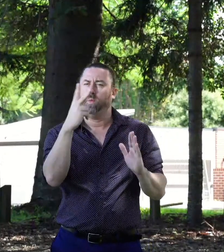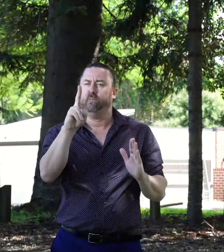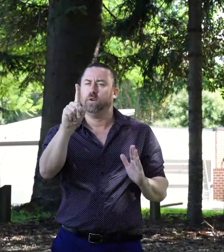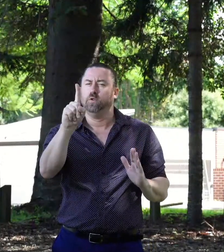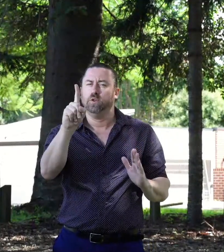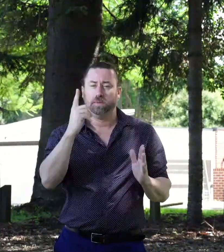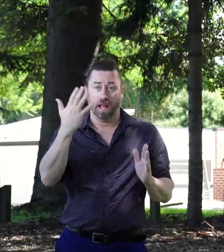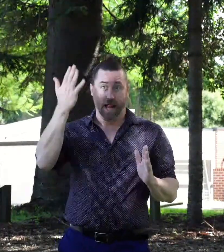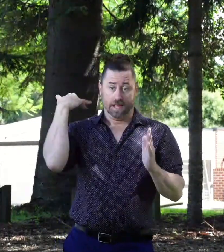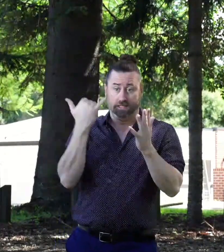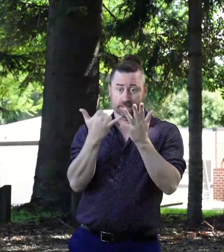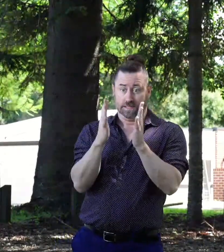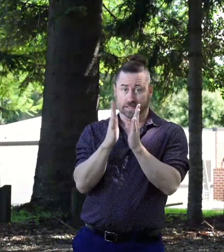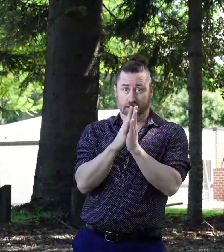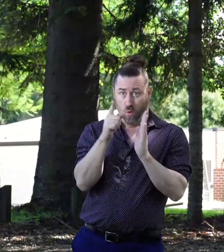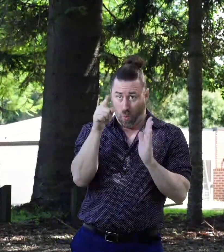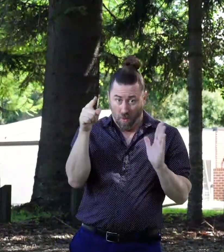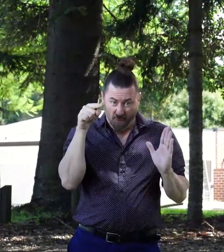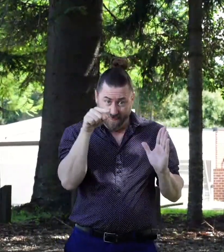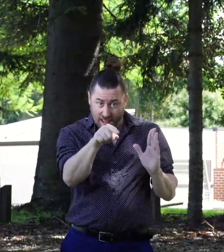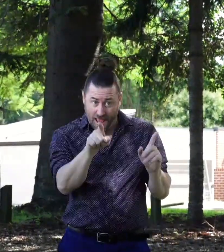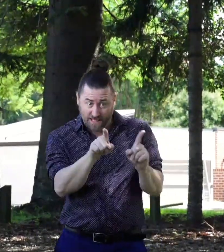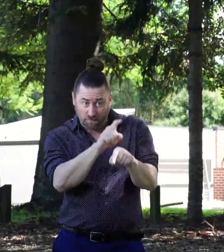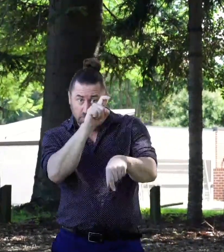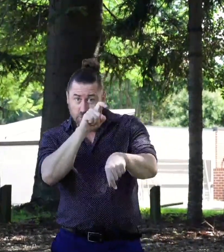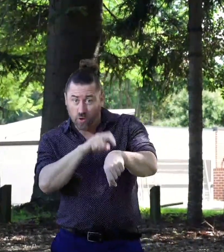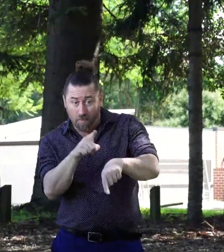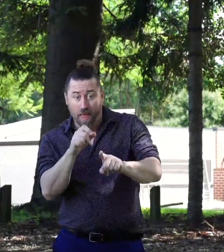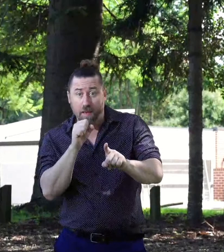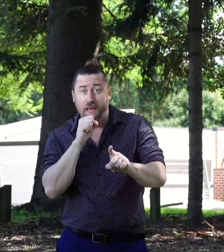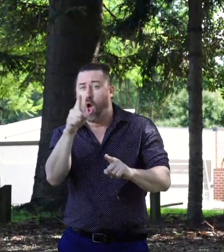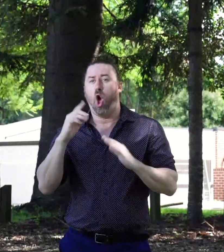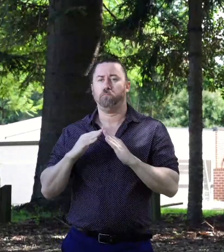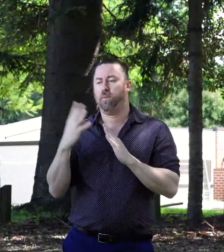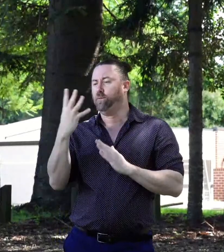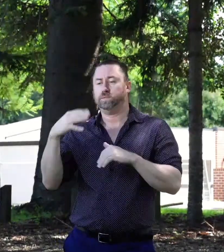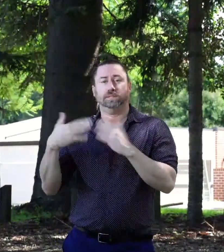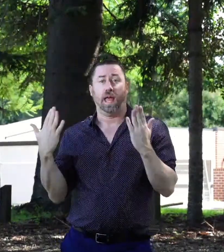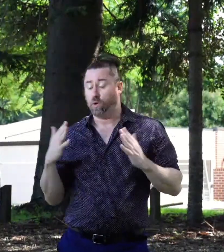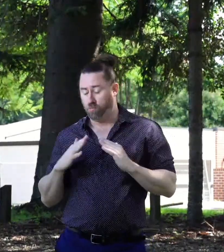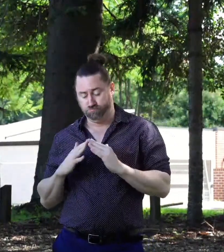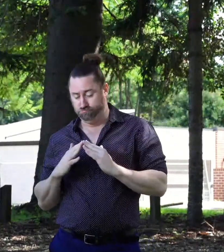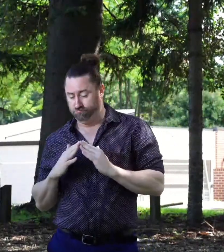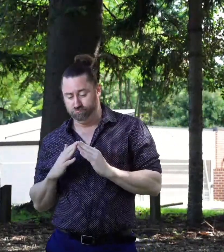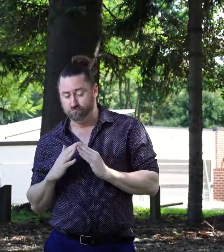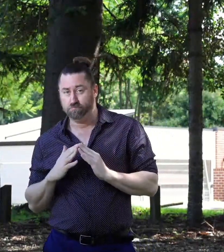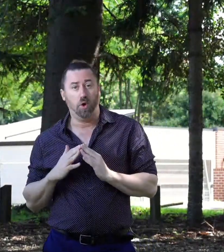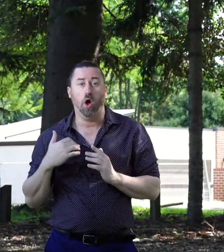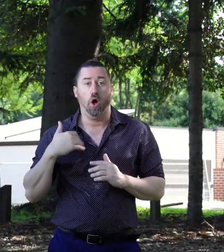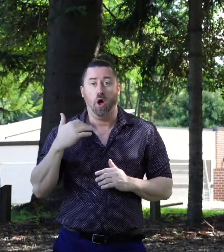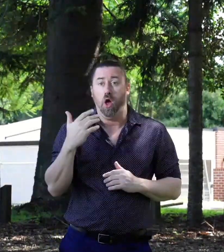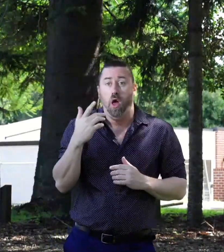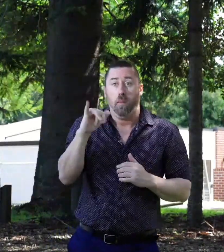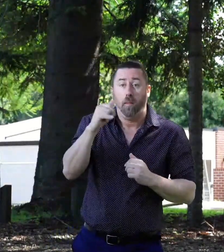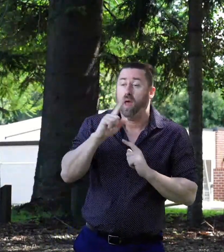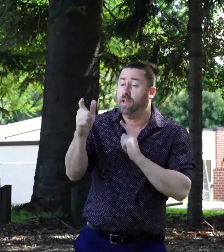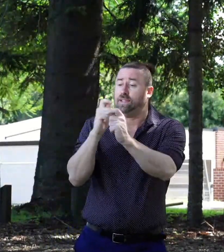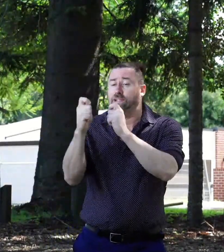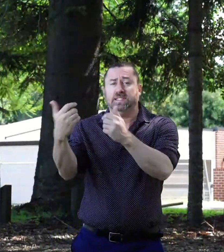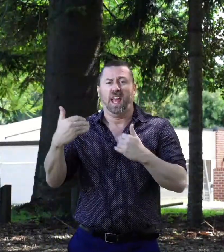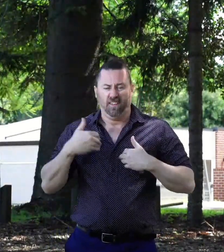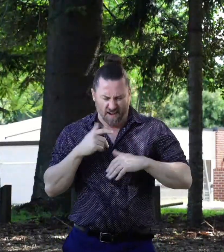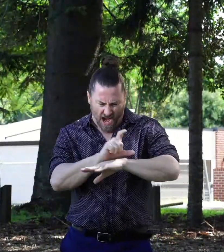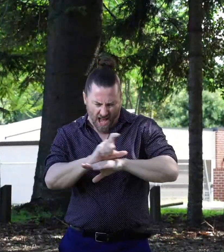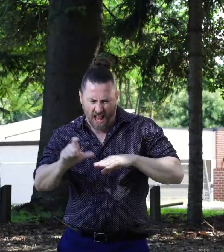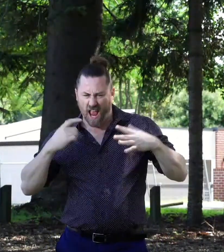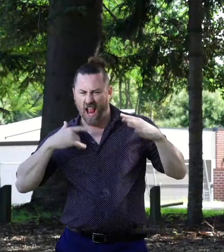so last Sunday, should quarantine for 14 days, irrespective of whether they get a early negative result from any test. So they